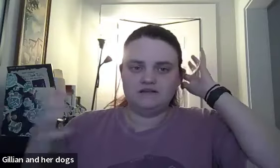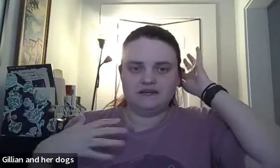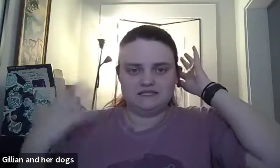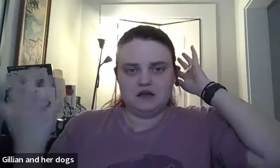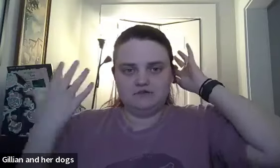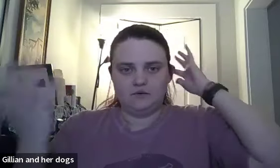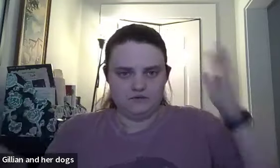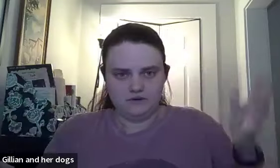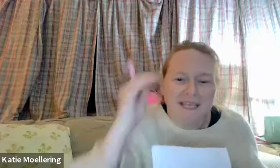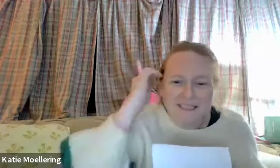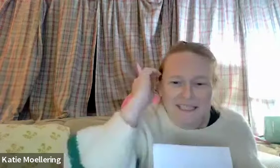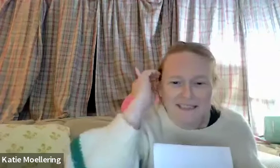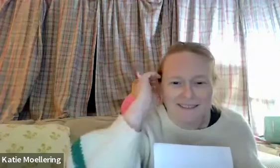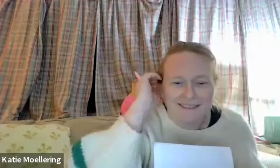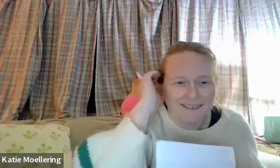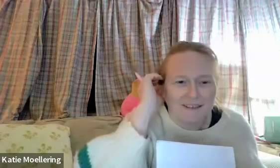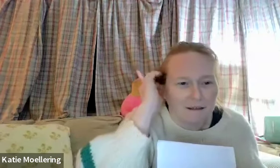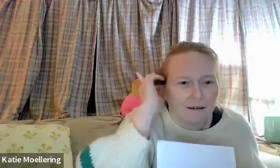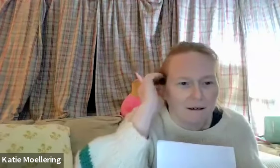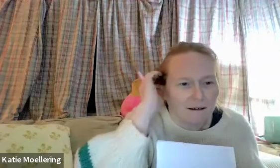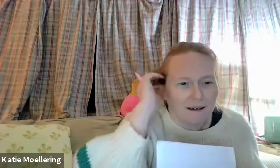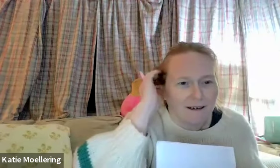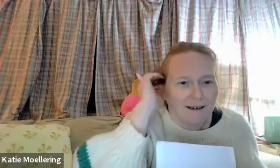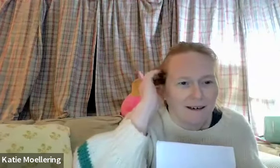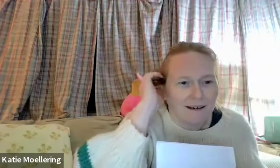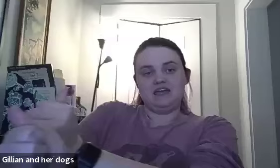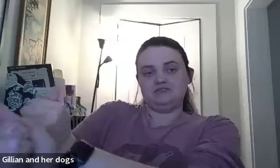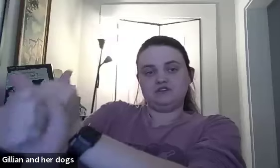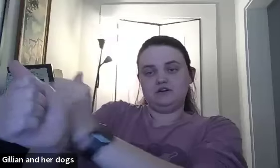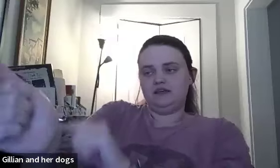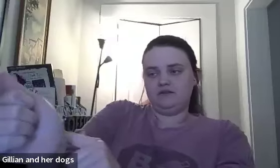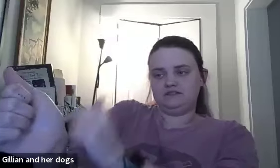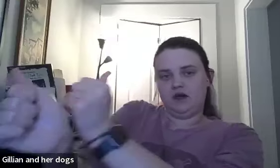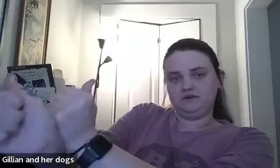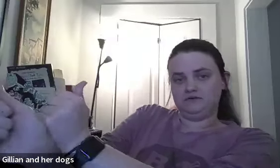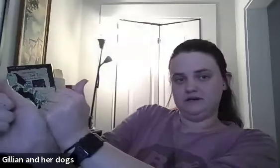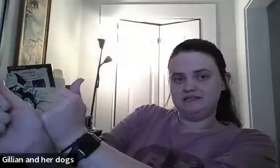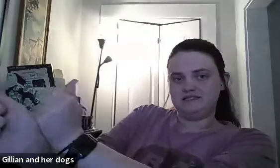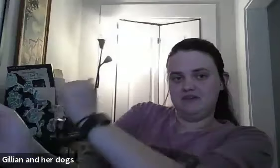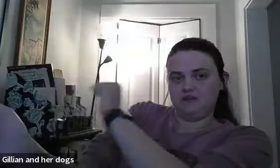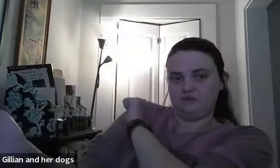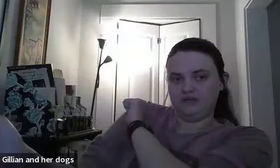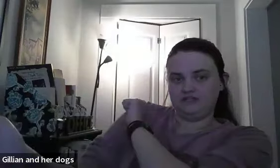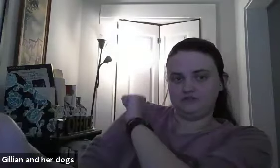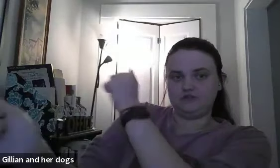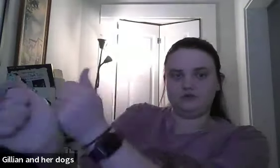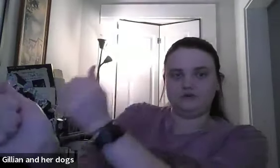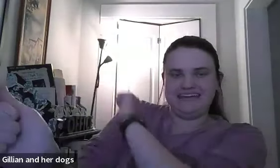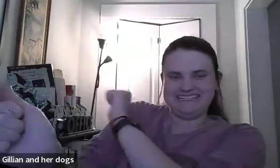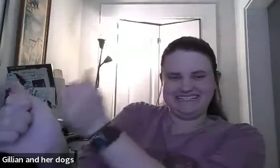already like a Wait, sign what for was Anniston? Anniston, so it's an A, and you start like on the top of your wrist, and then you bring it to your shoulder.